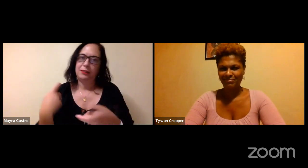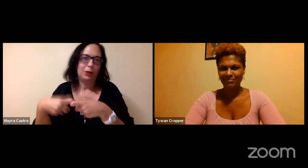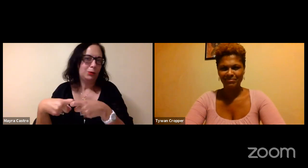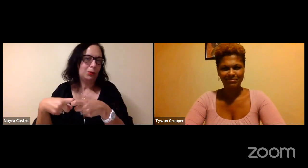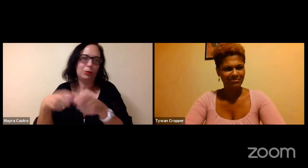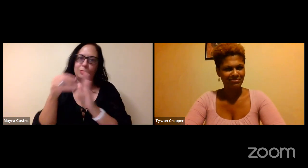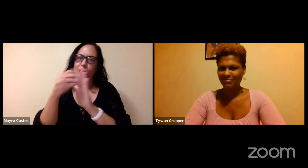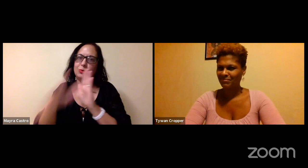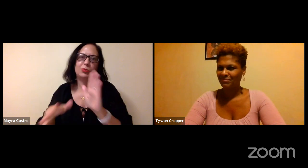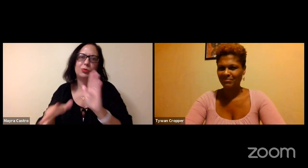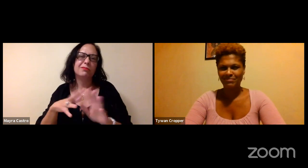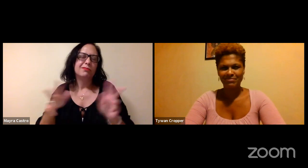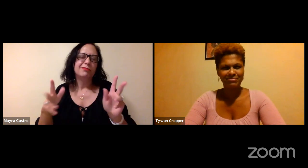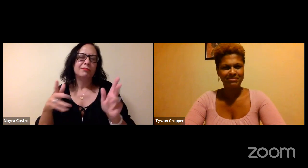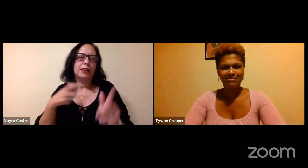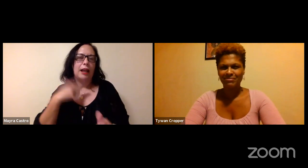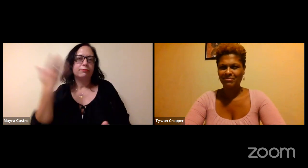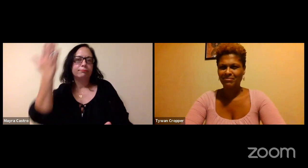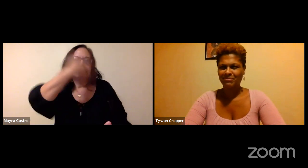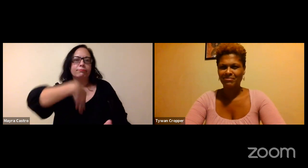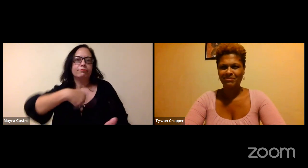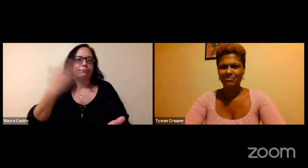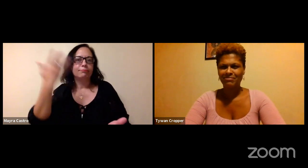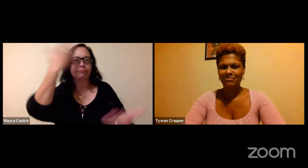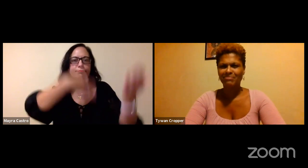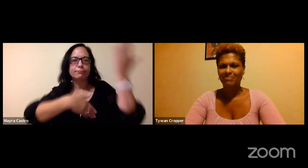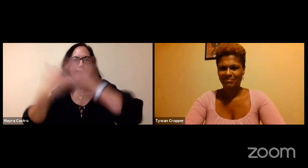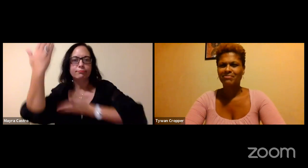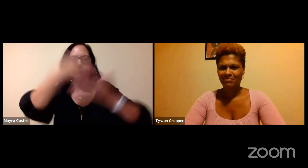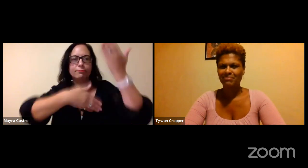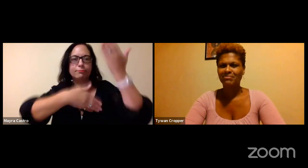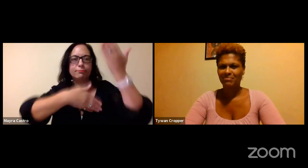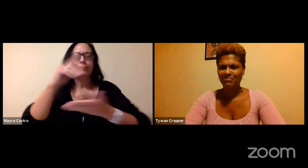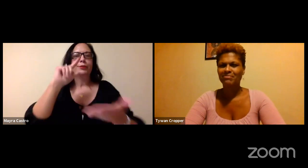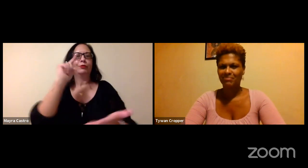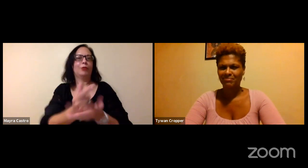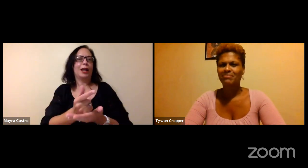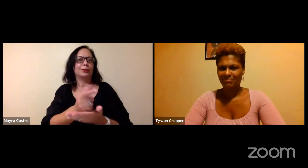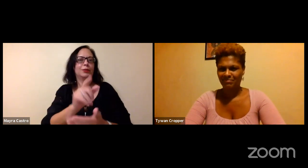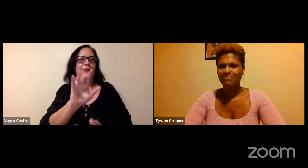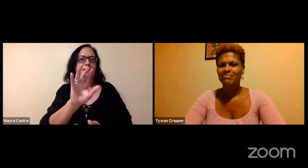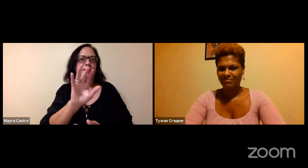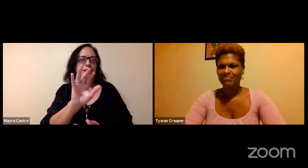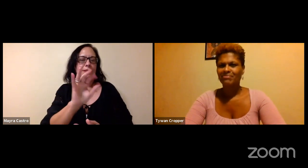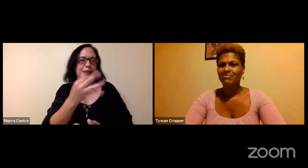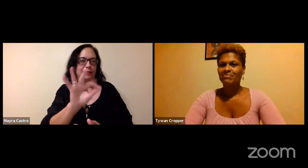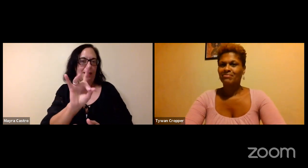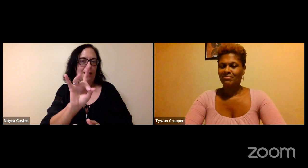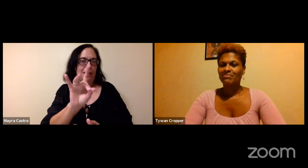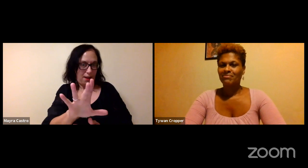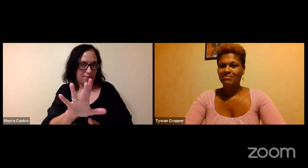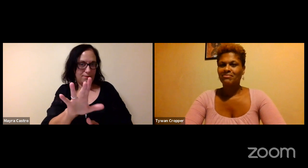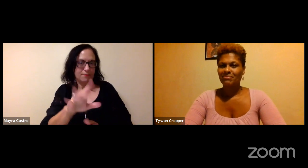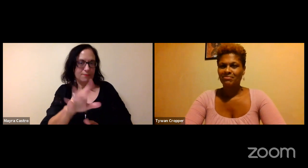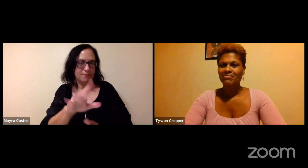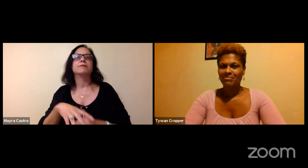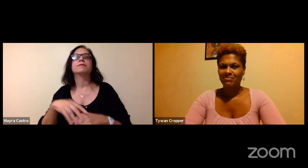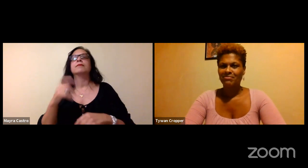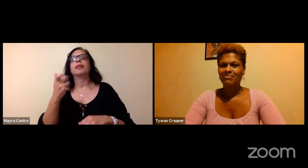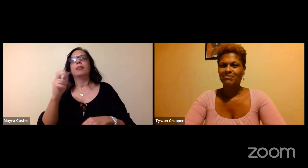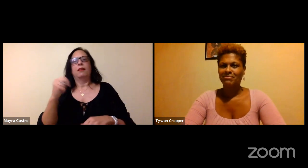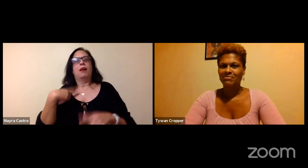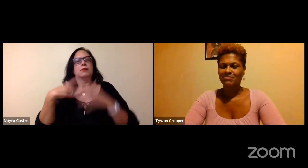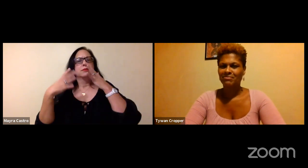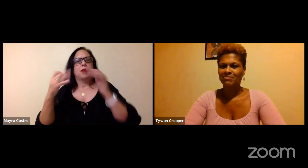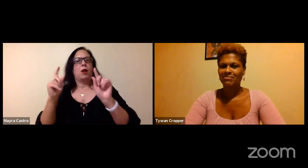honest. But again, there were not many Latino students in high school. I don't know where they were. So I did